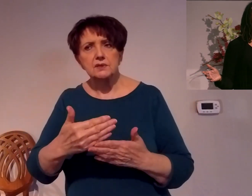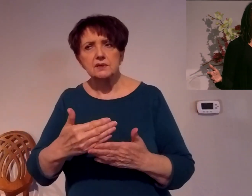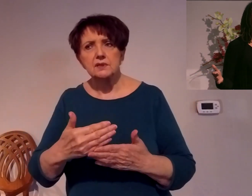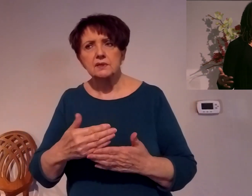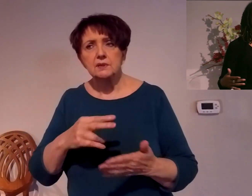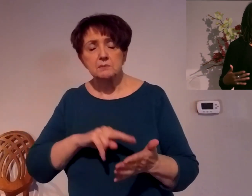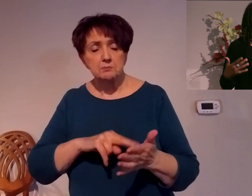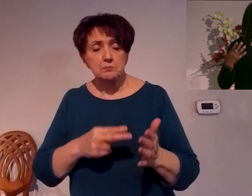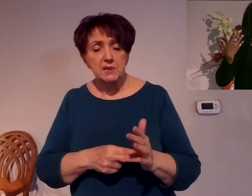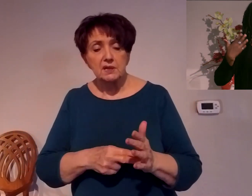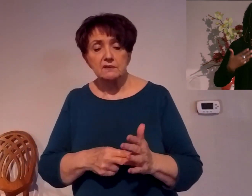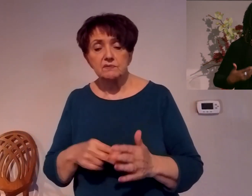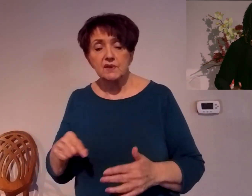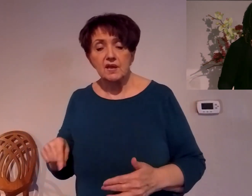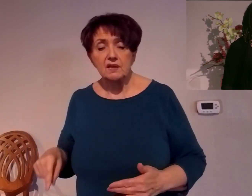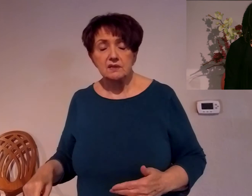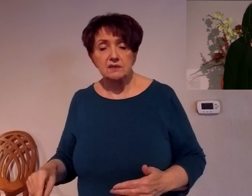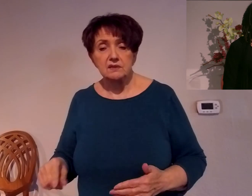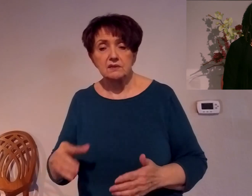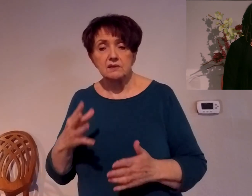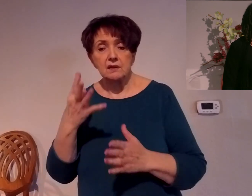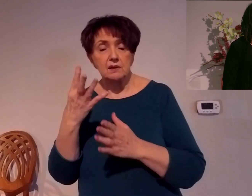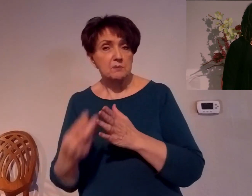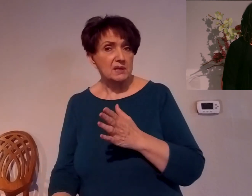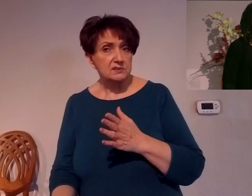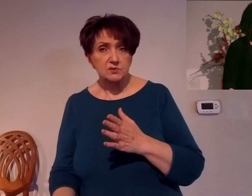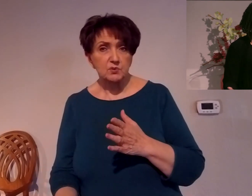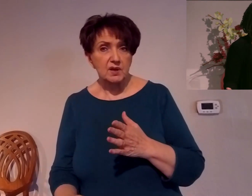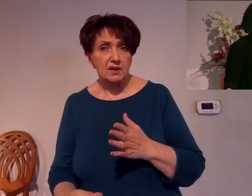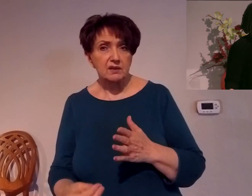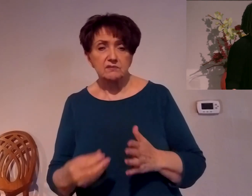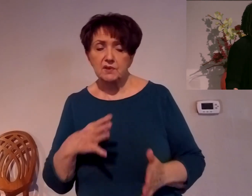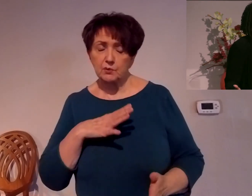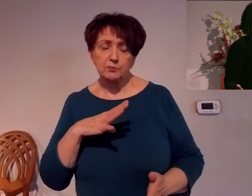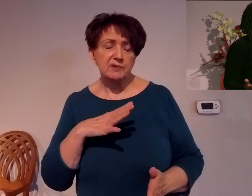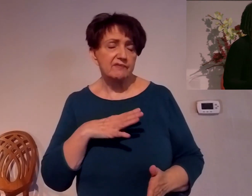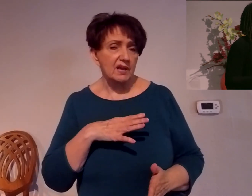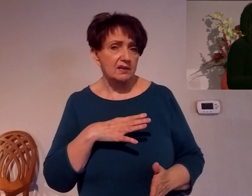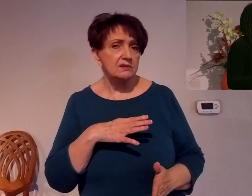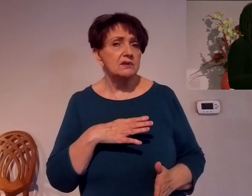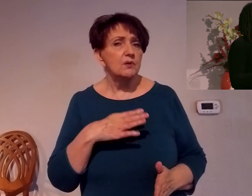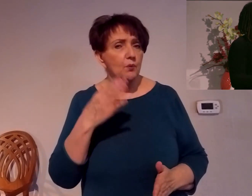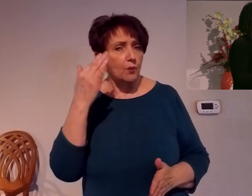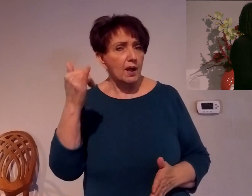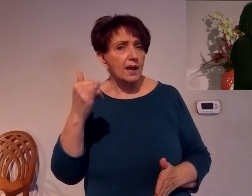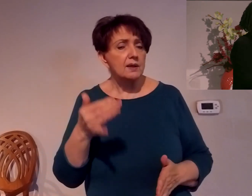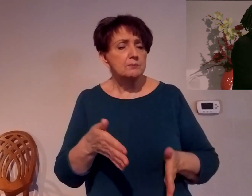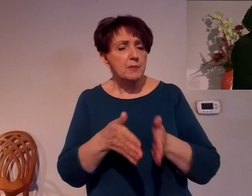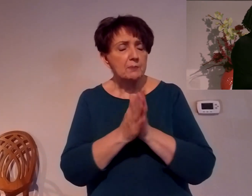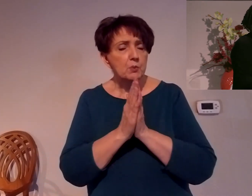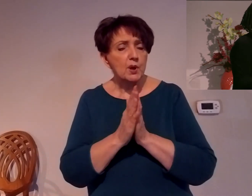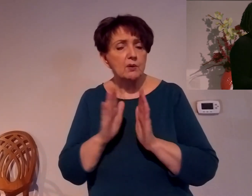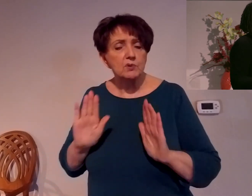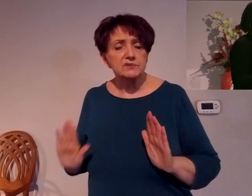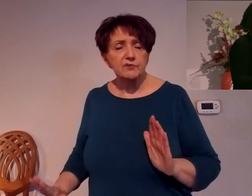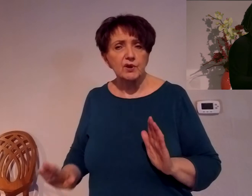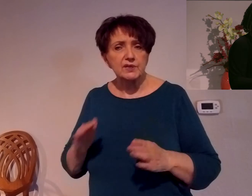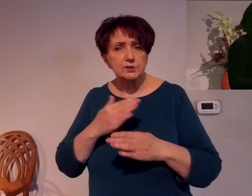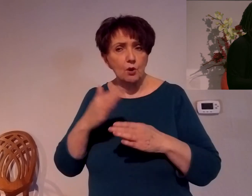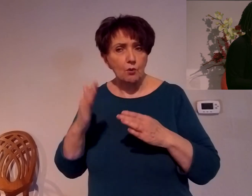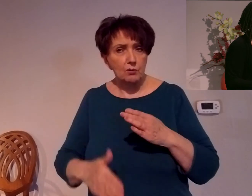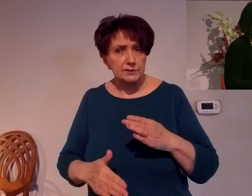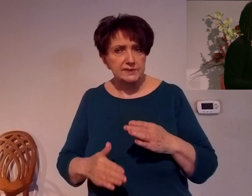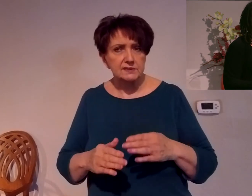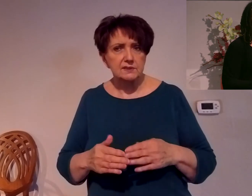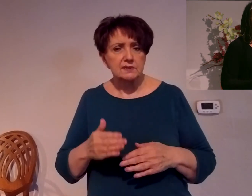he took his last breath in this physical form, that would be fine, because my prayer was for his wholeness and his best